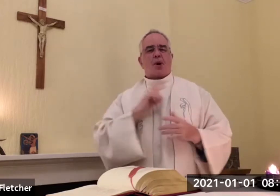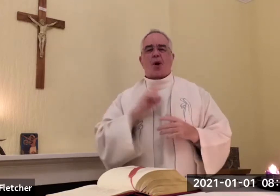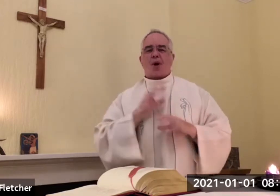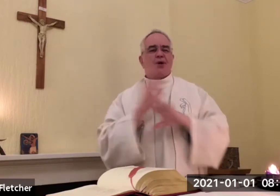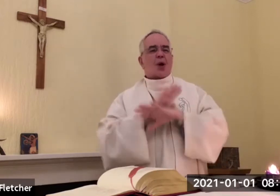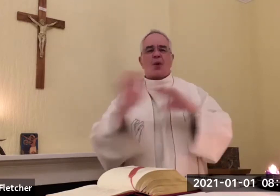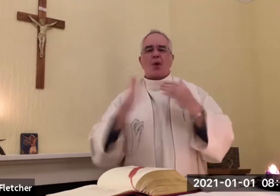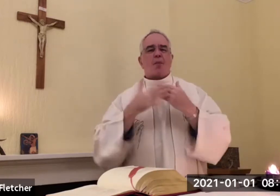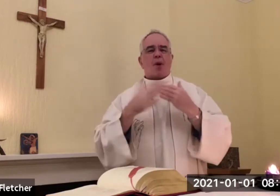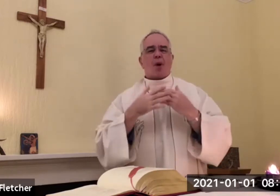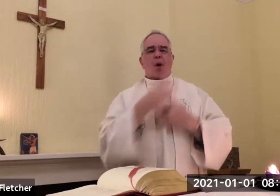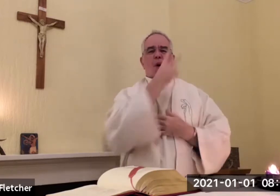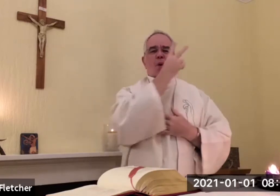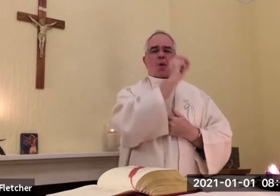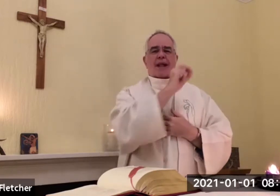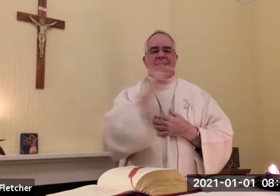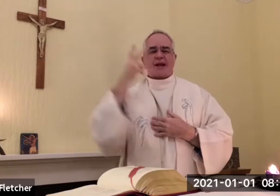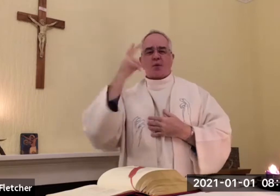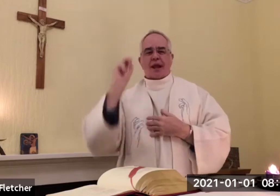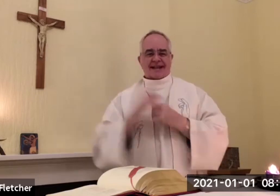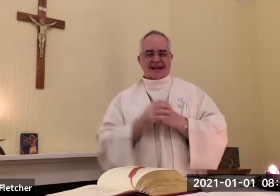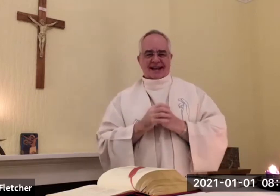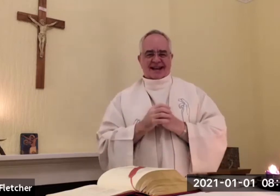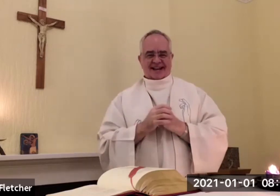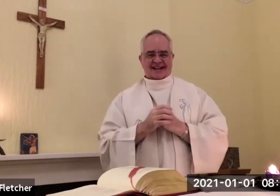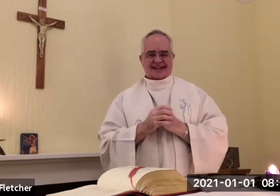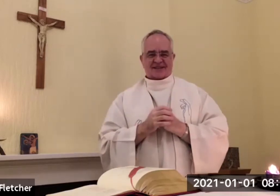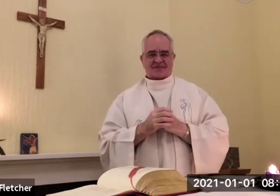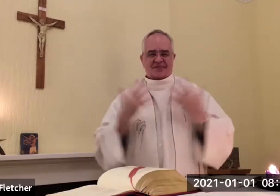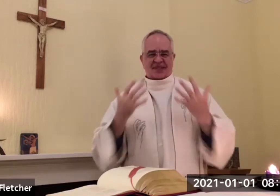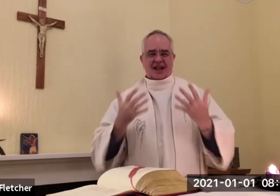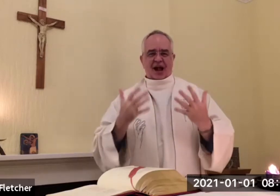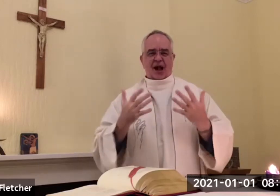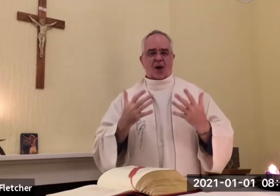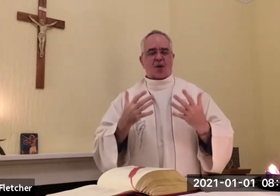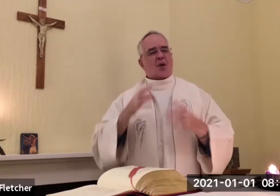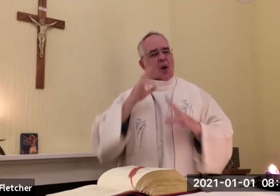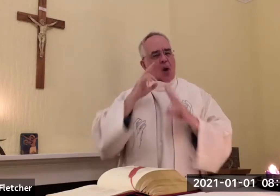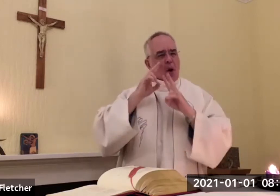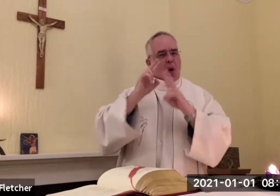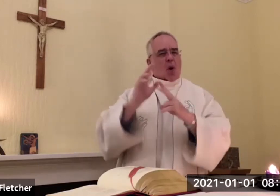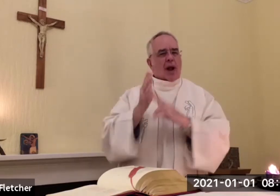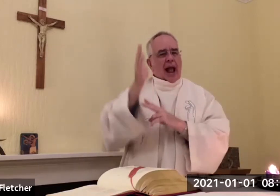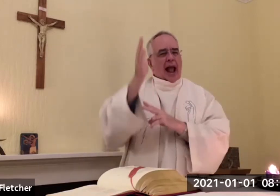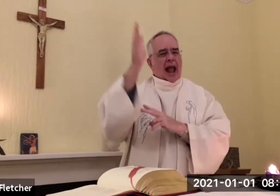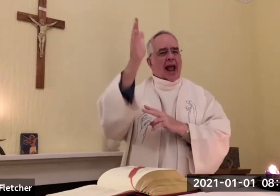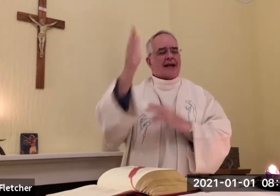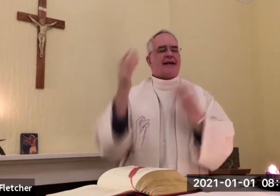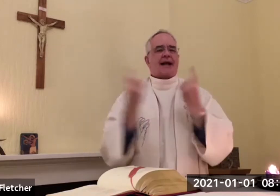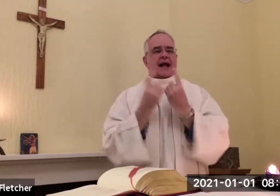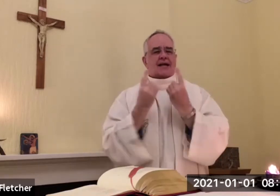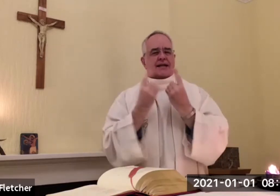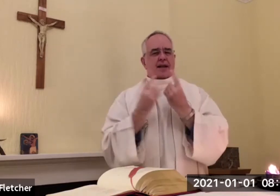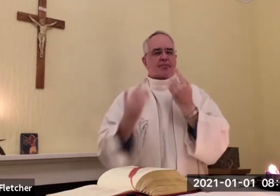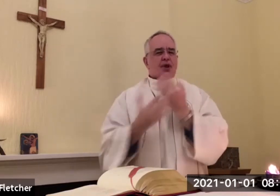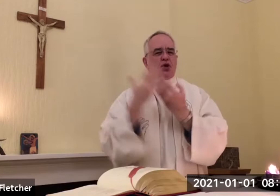because no more 2020. Now look ahead to something